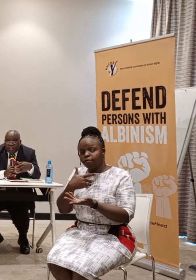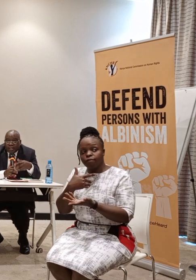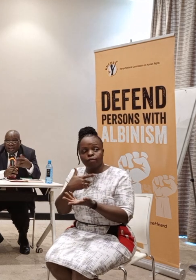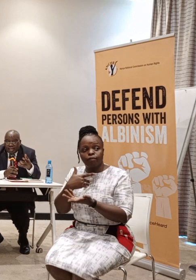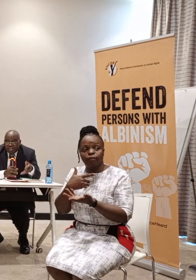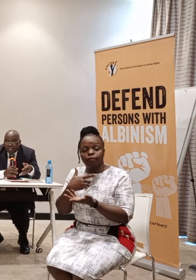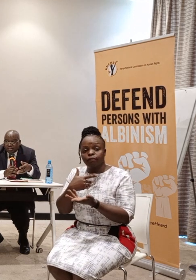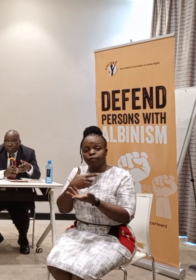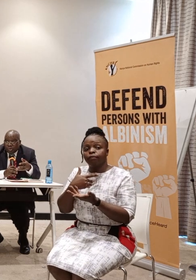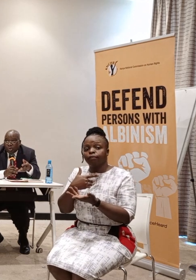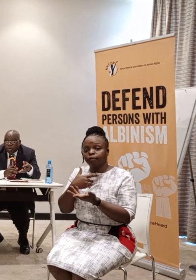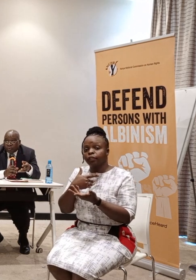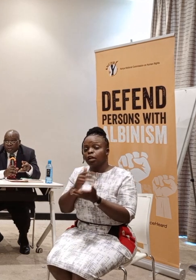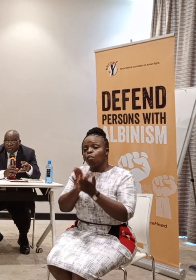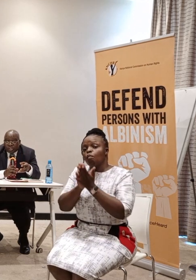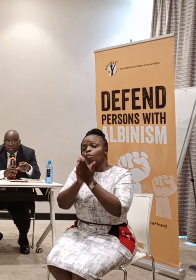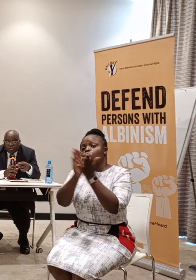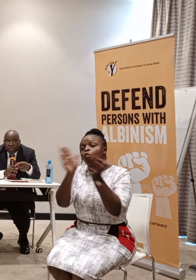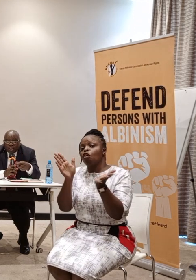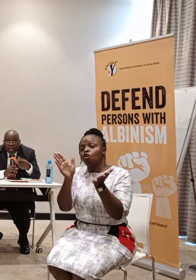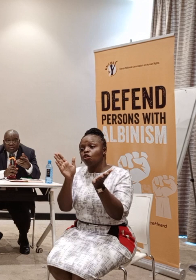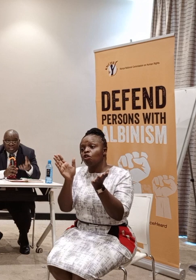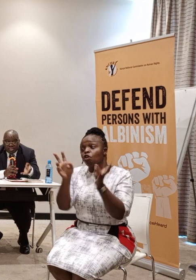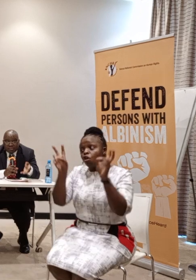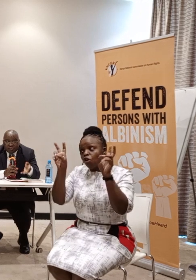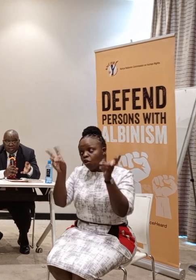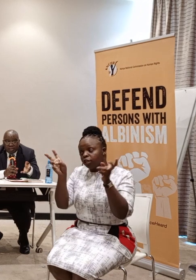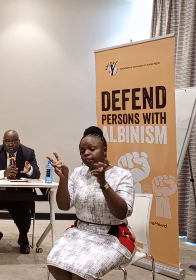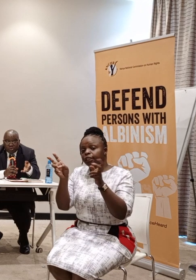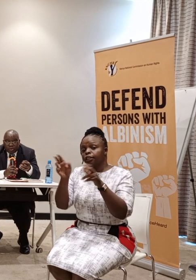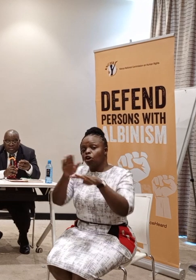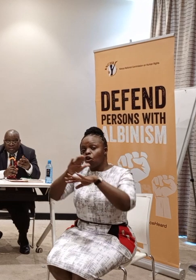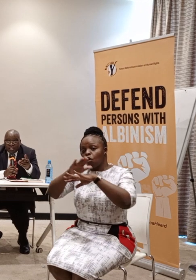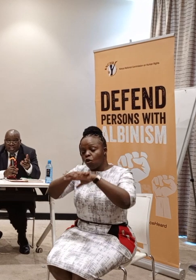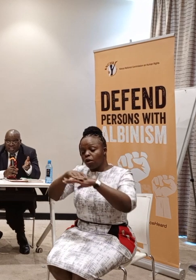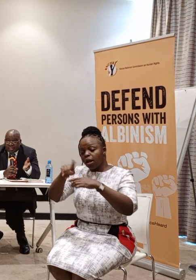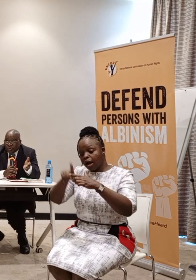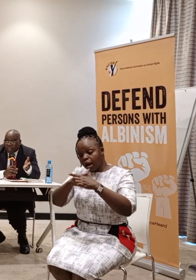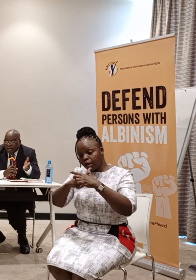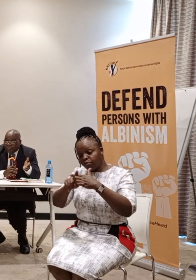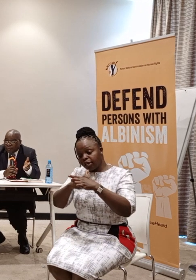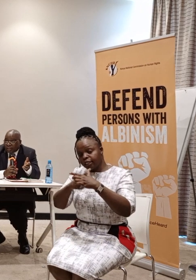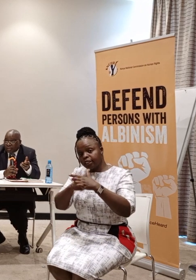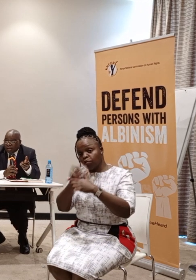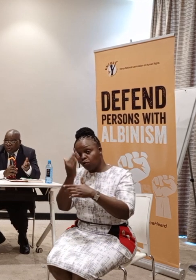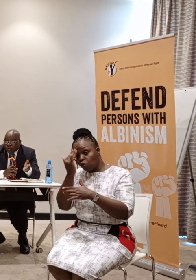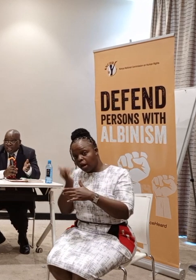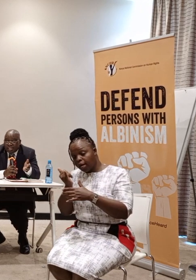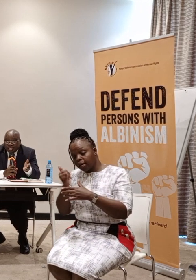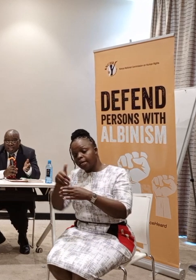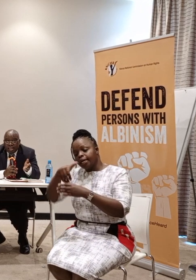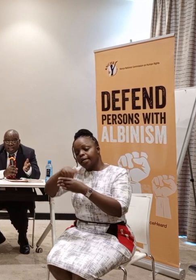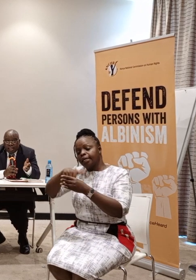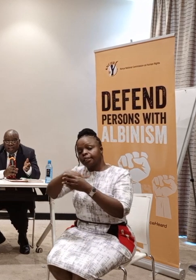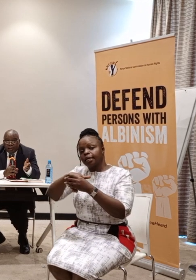we can enhance more the content on albinism, because already when intersex we have some